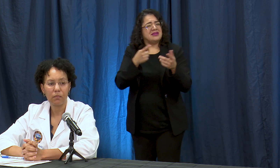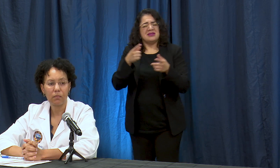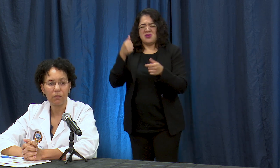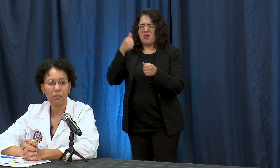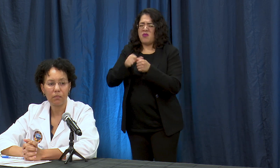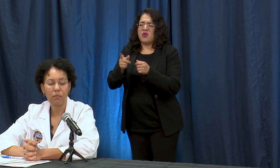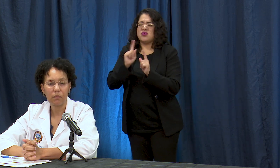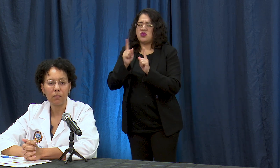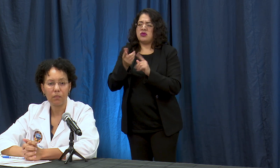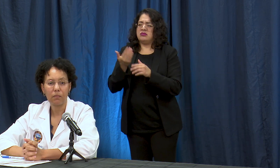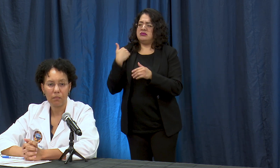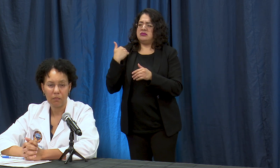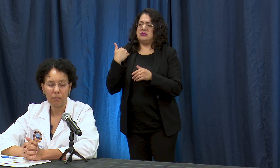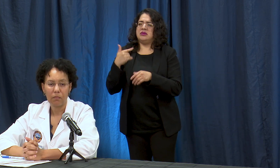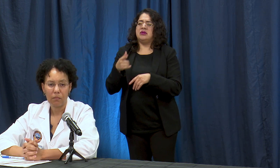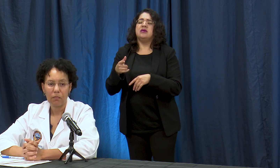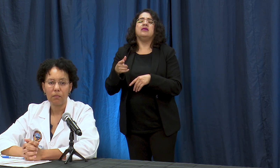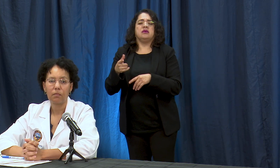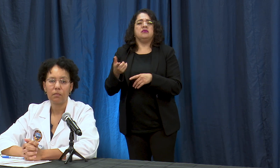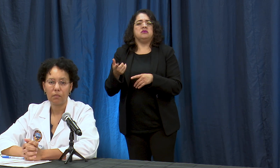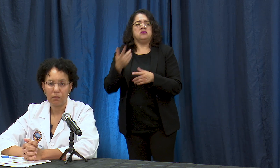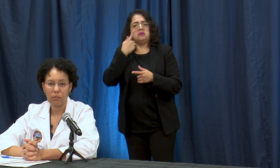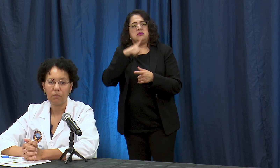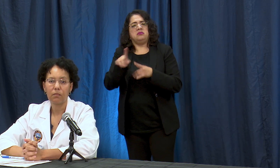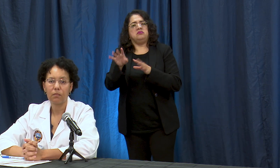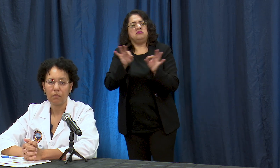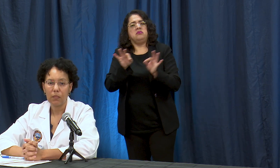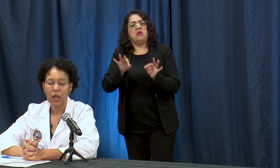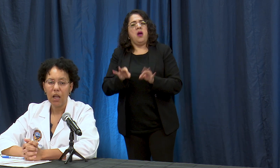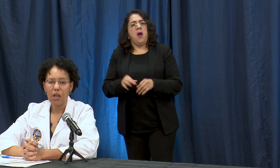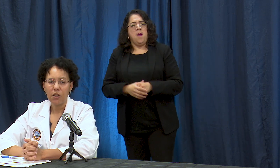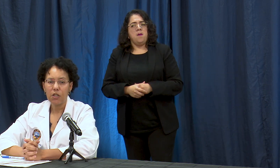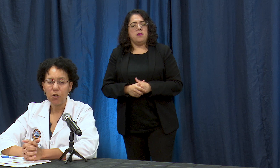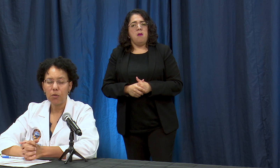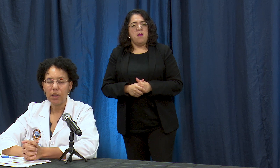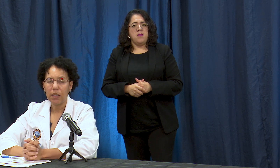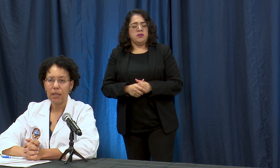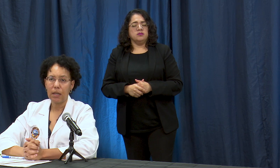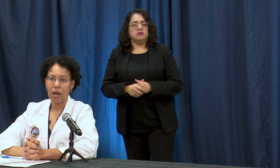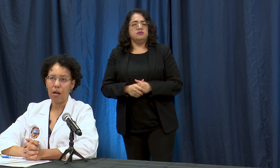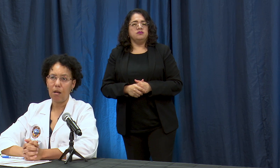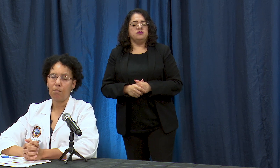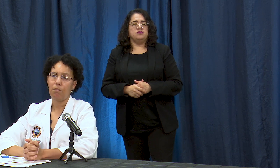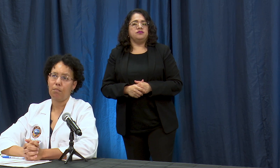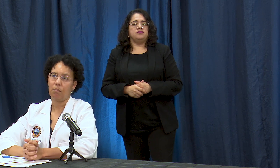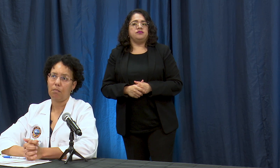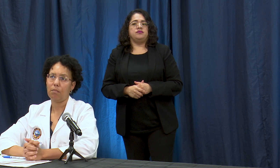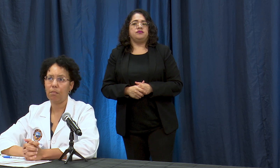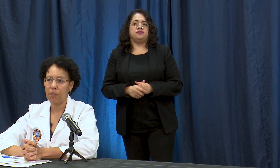were here. Could you elaborate a little bit about that with some of your conversations with your colleagues? So